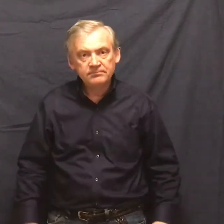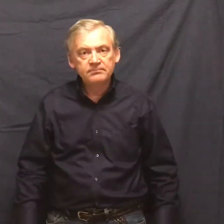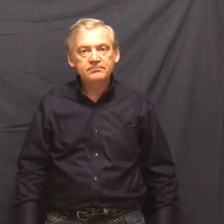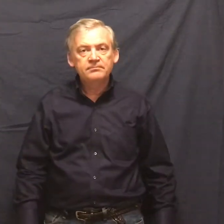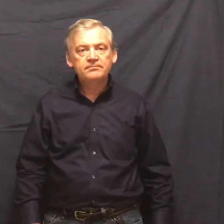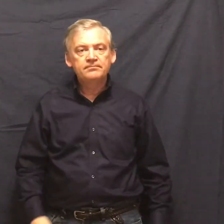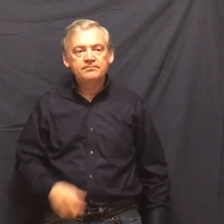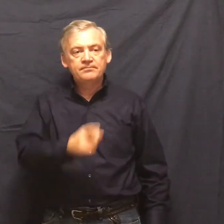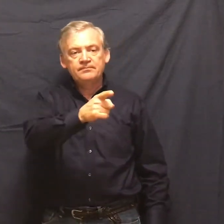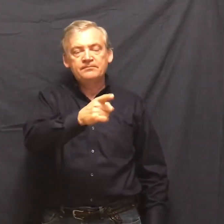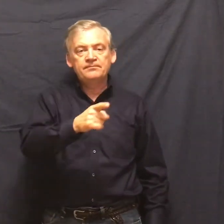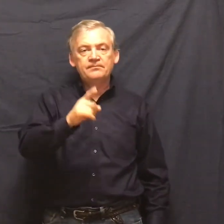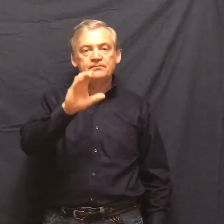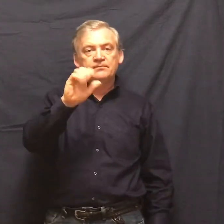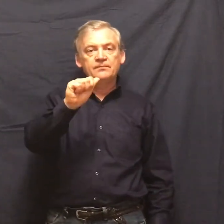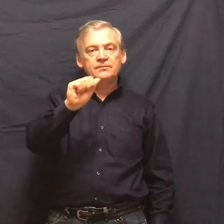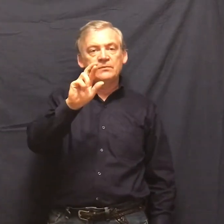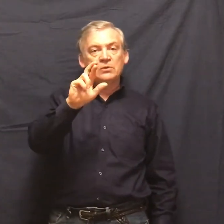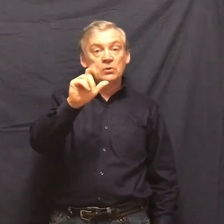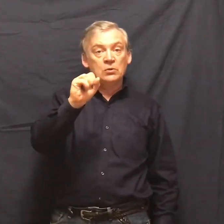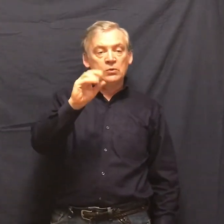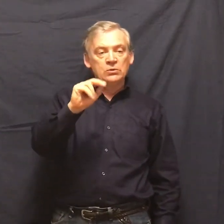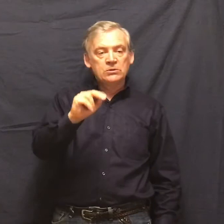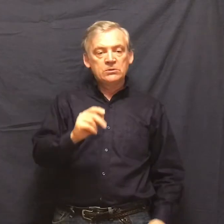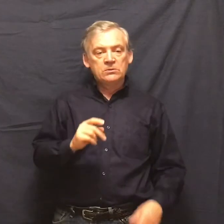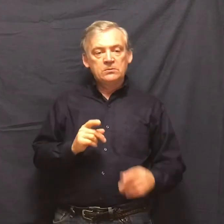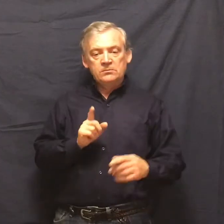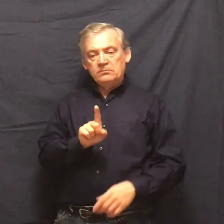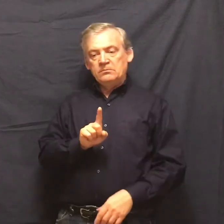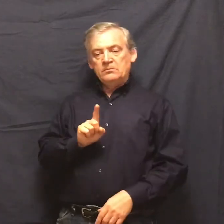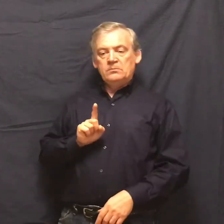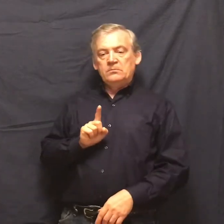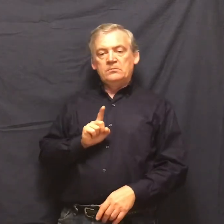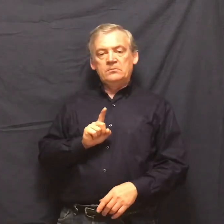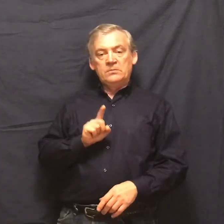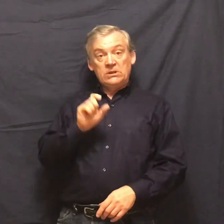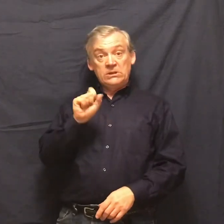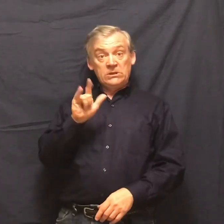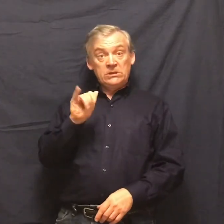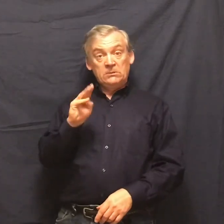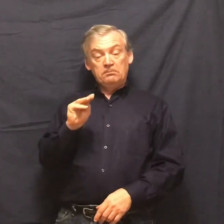Carlson stepped back to let Slim precede him, and then the two of them went out the door.